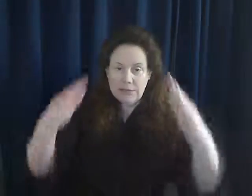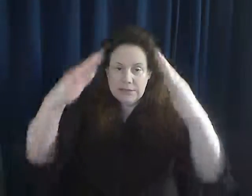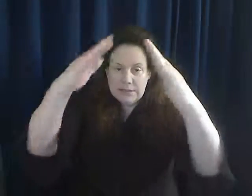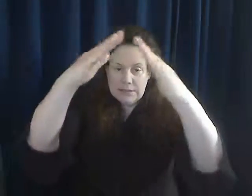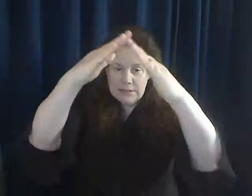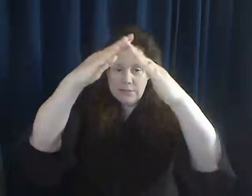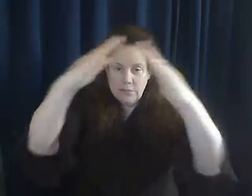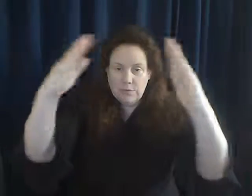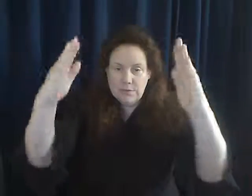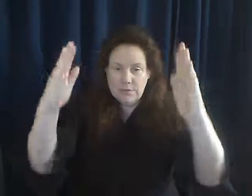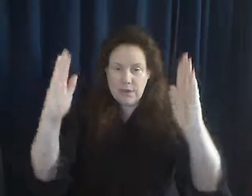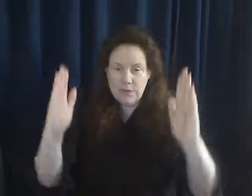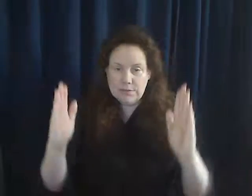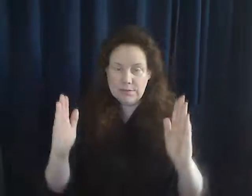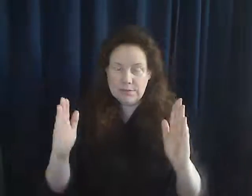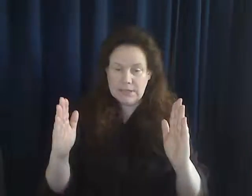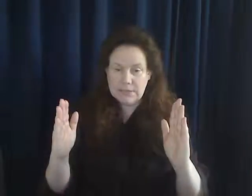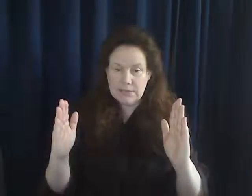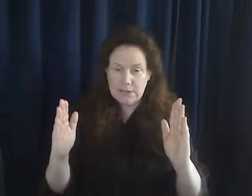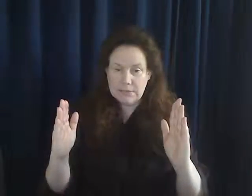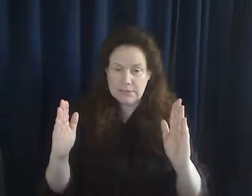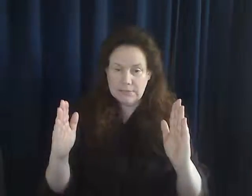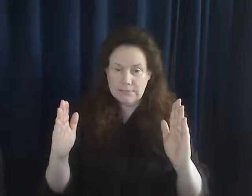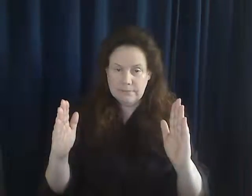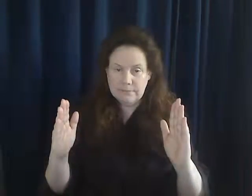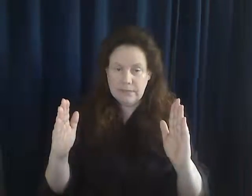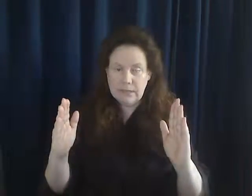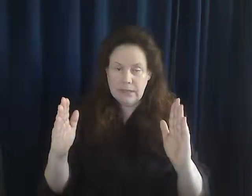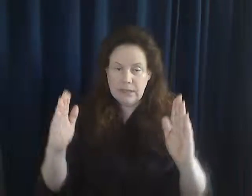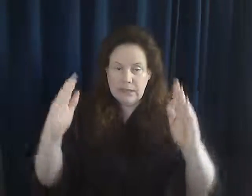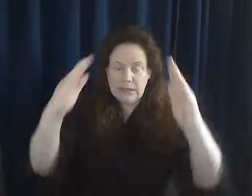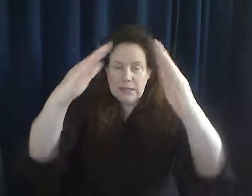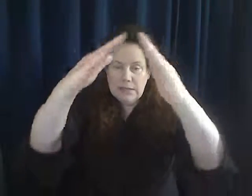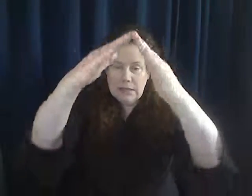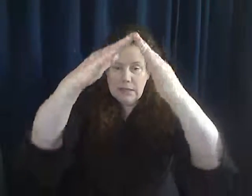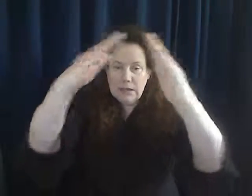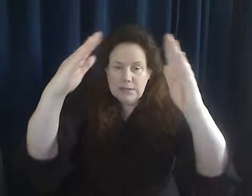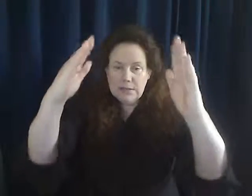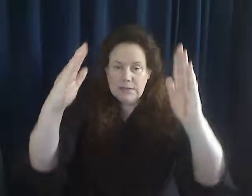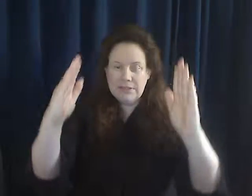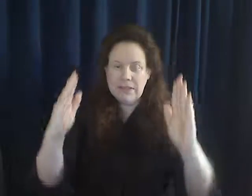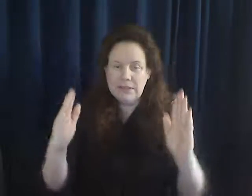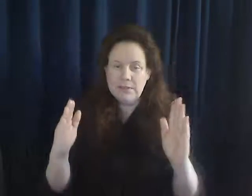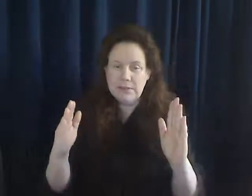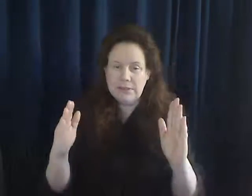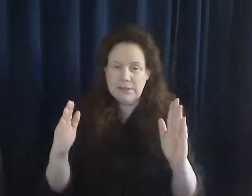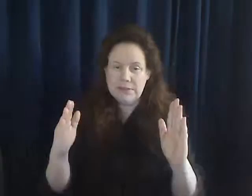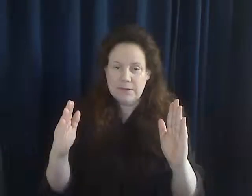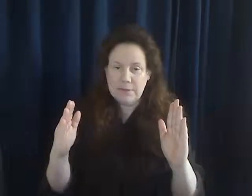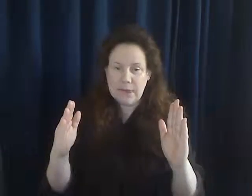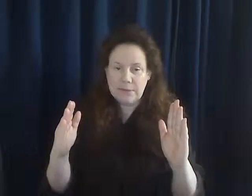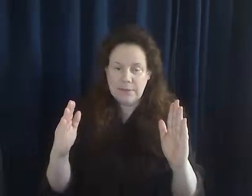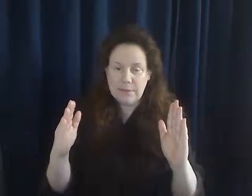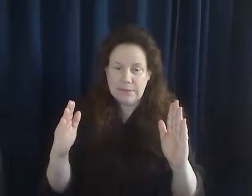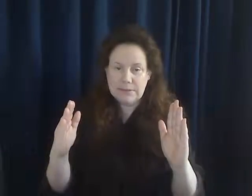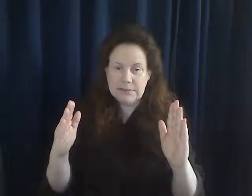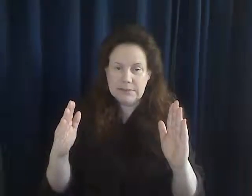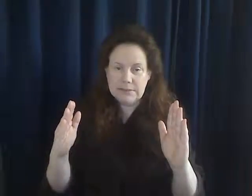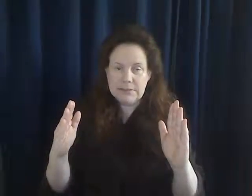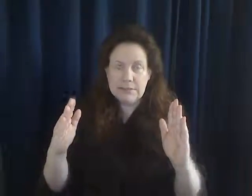House is the roof of the house and the sides of the house. It can also indicate a building of some kind, but this